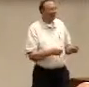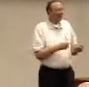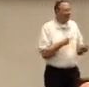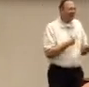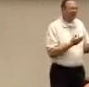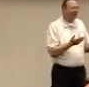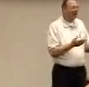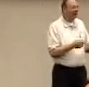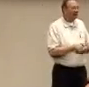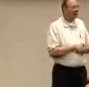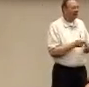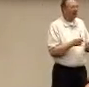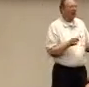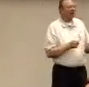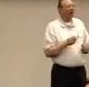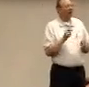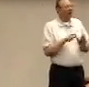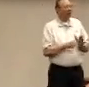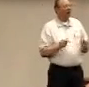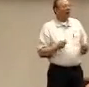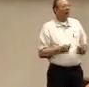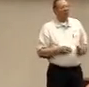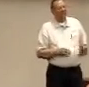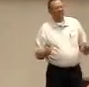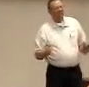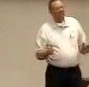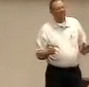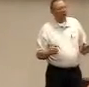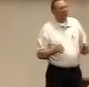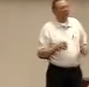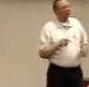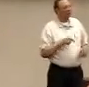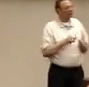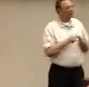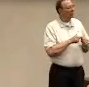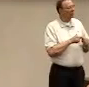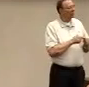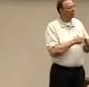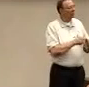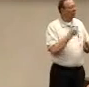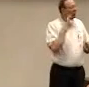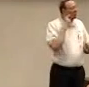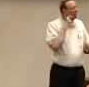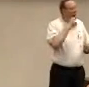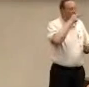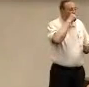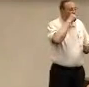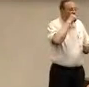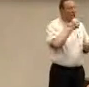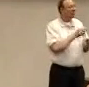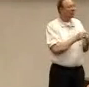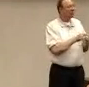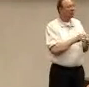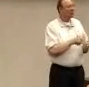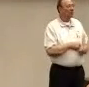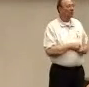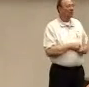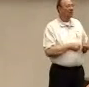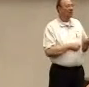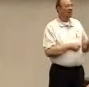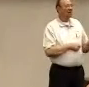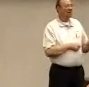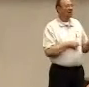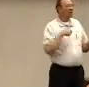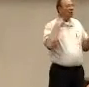oh. But then they kept scooting back a little bit. But it was a nightmare because here's all these kids at